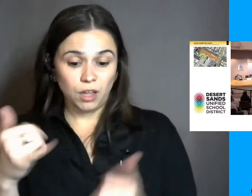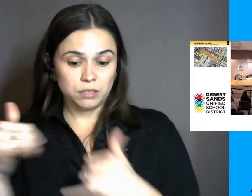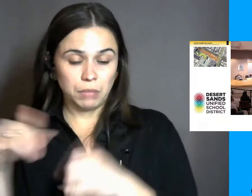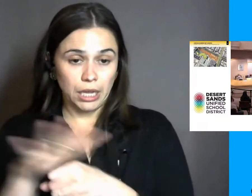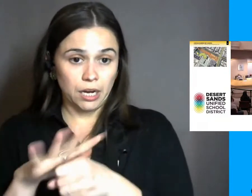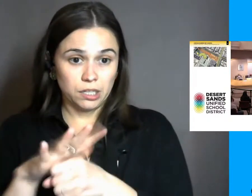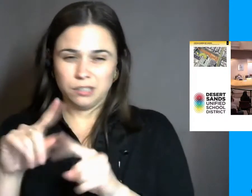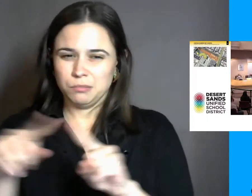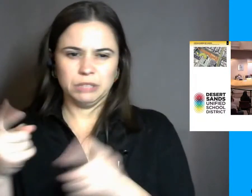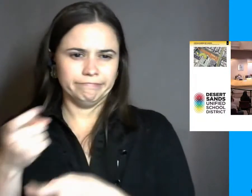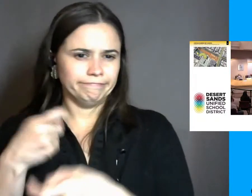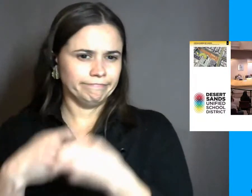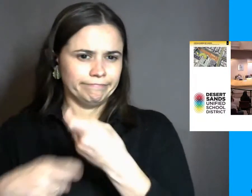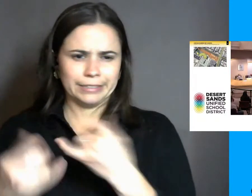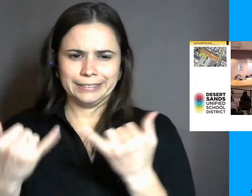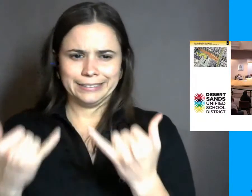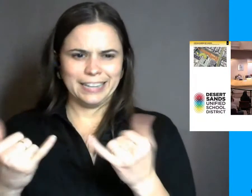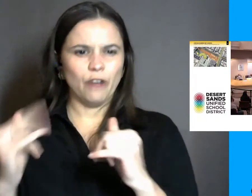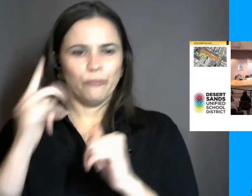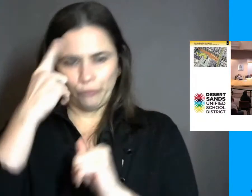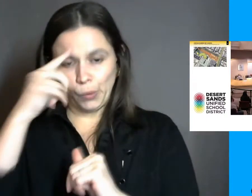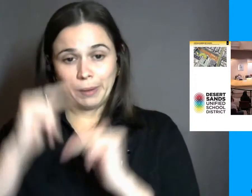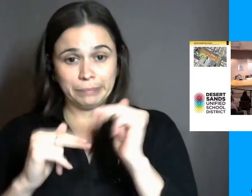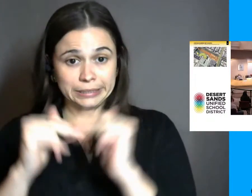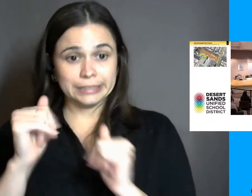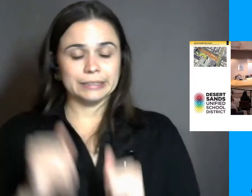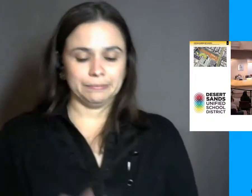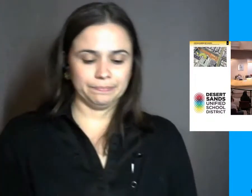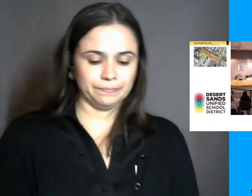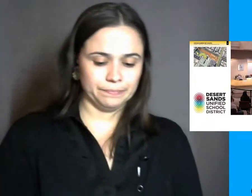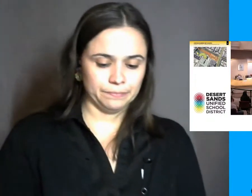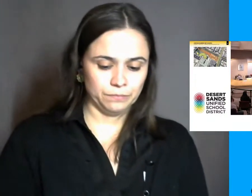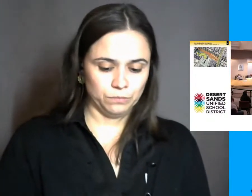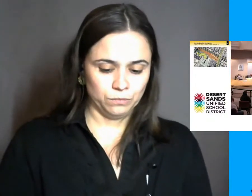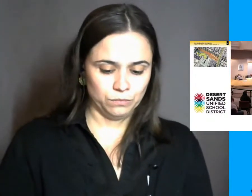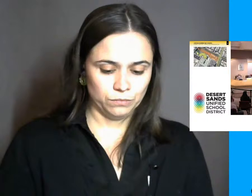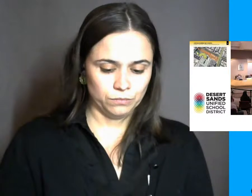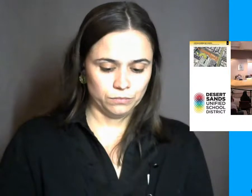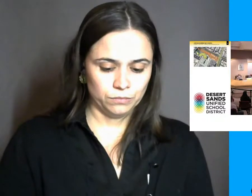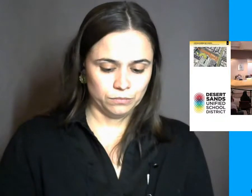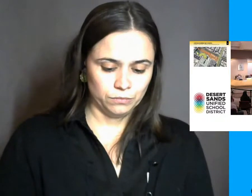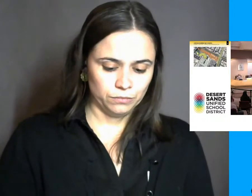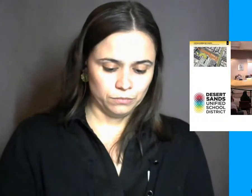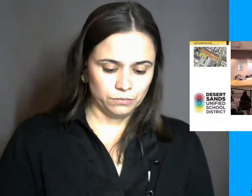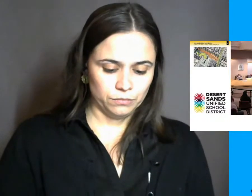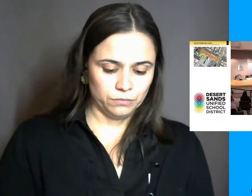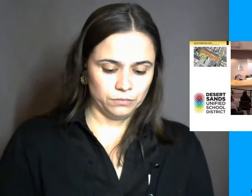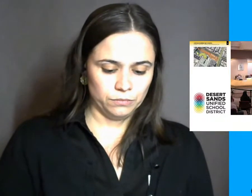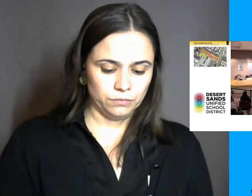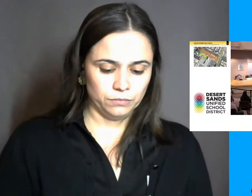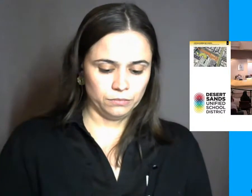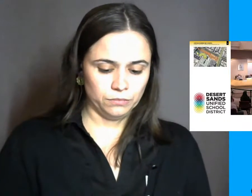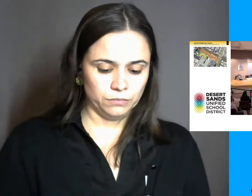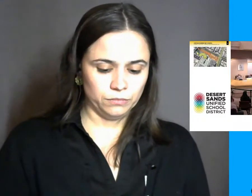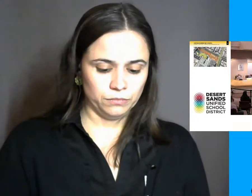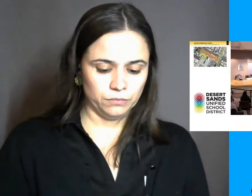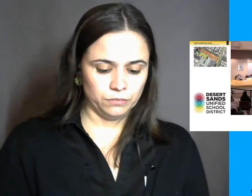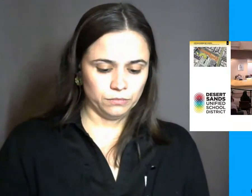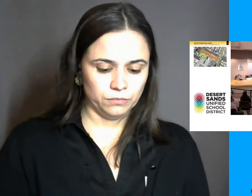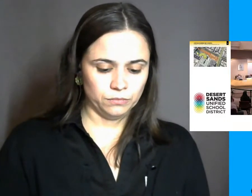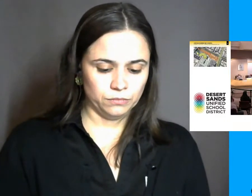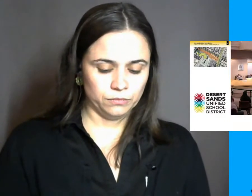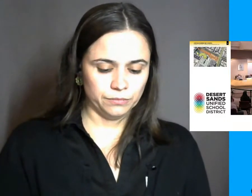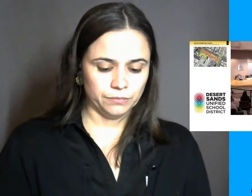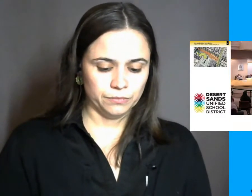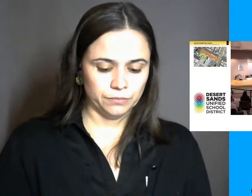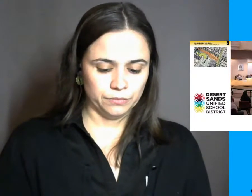buildings and creating a new campus. The yellow buildings are going to be demolished, and then we're going to keep three of the existing buildings